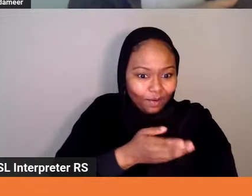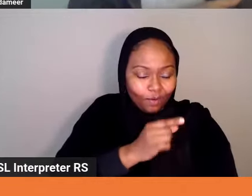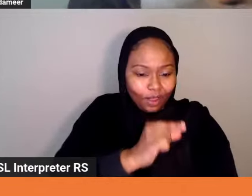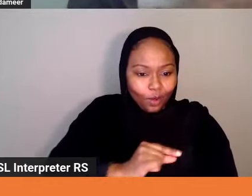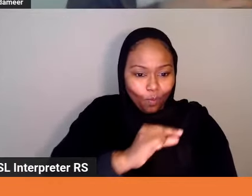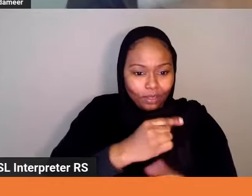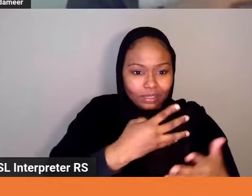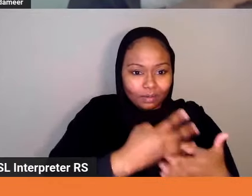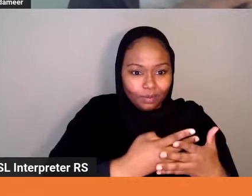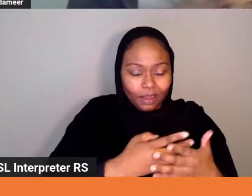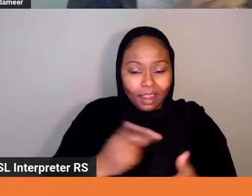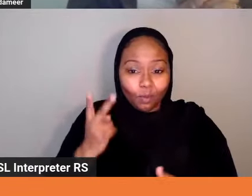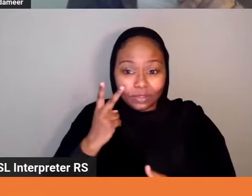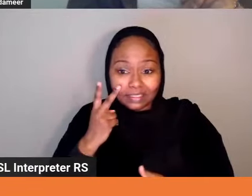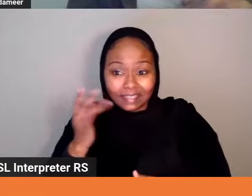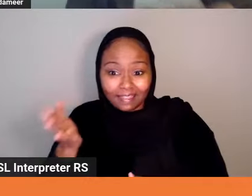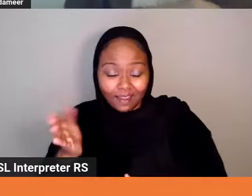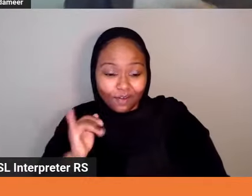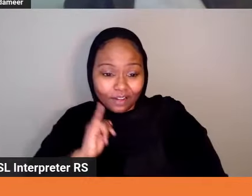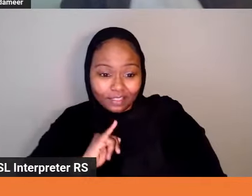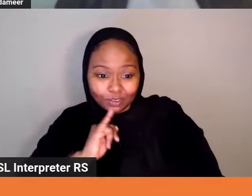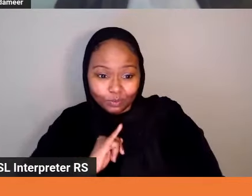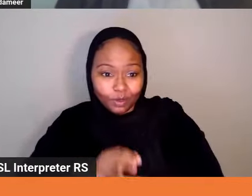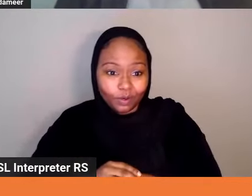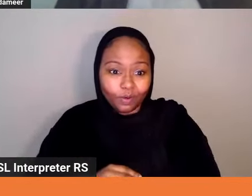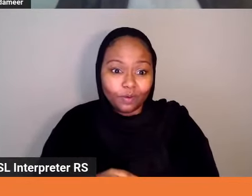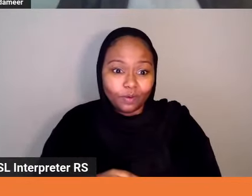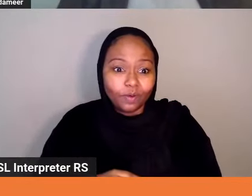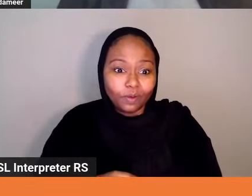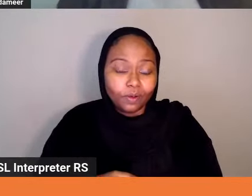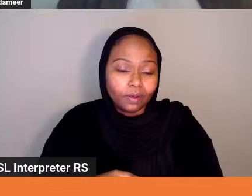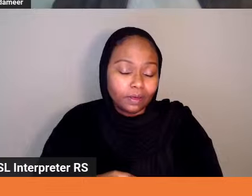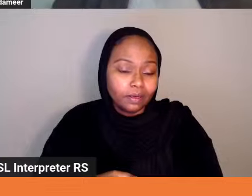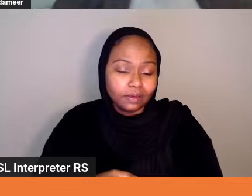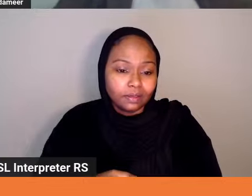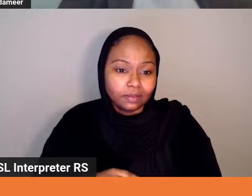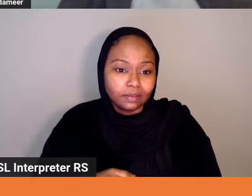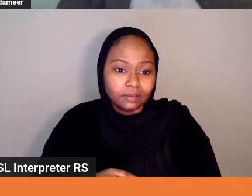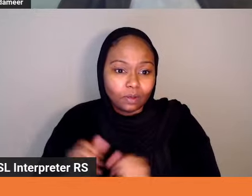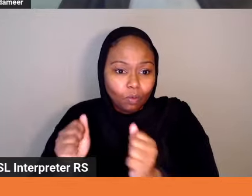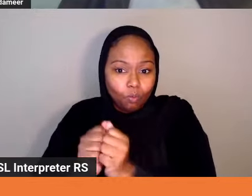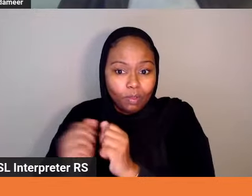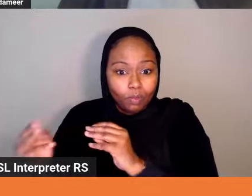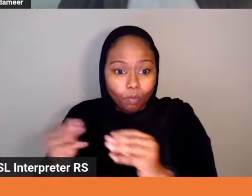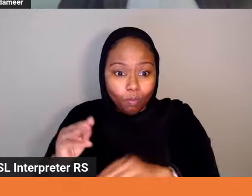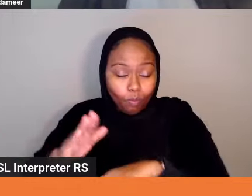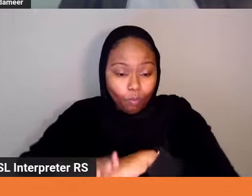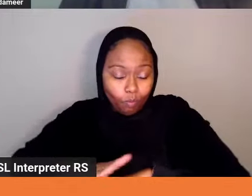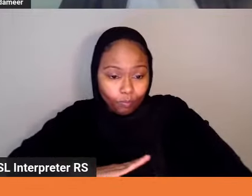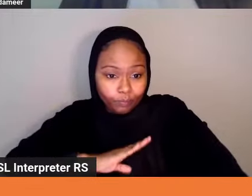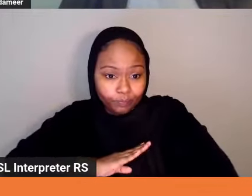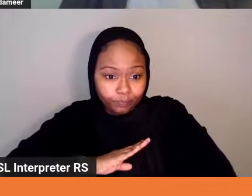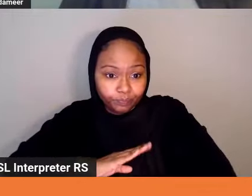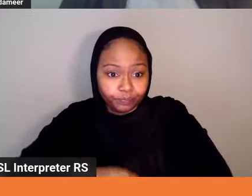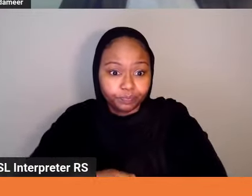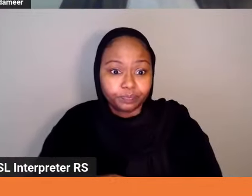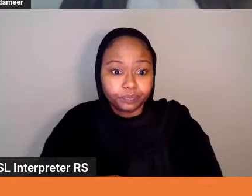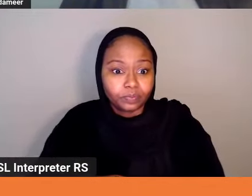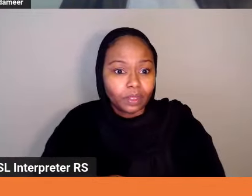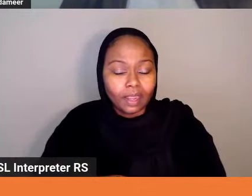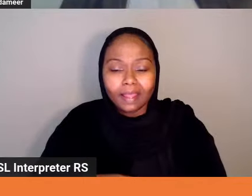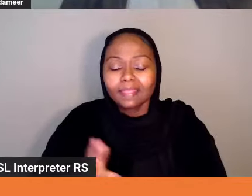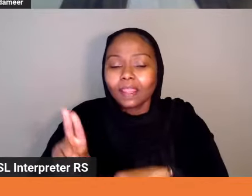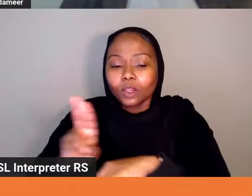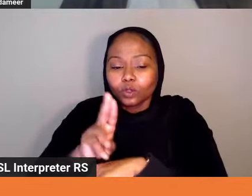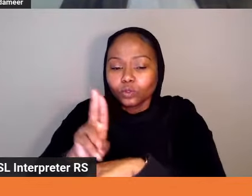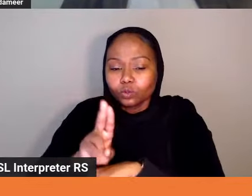Israel today in the context of Gaza and the occupied territories, were used immediately after